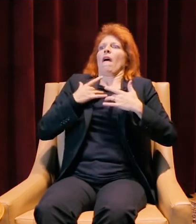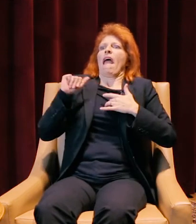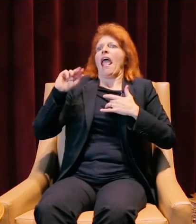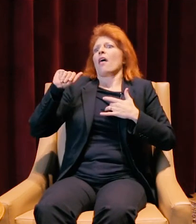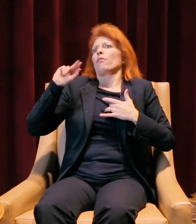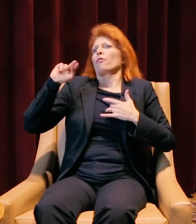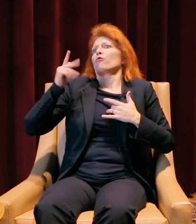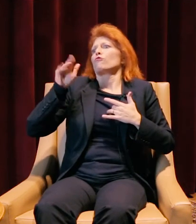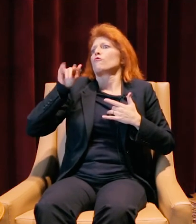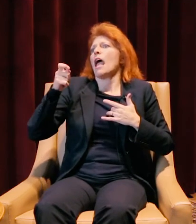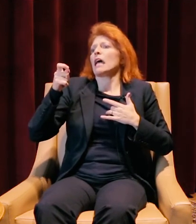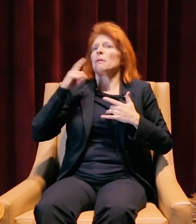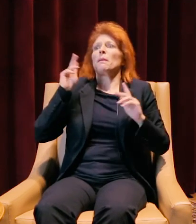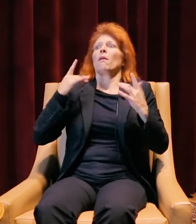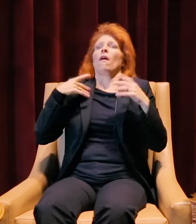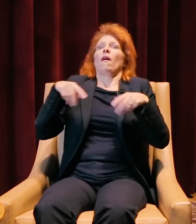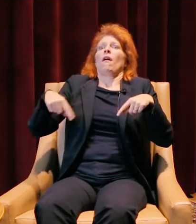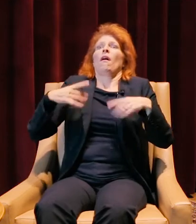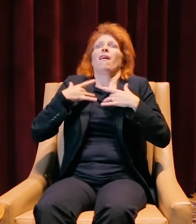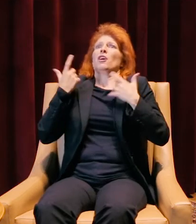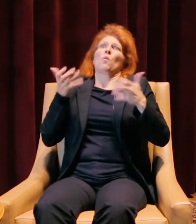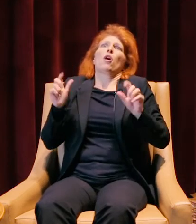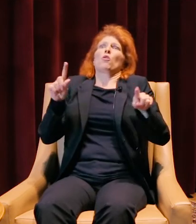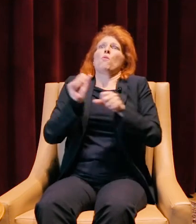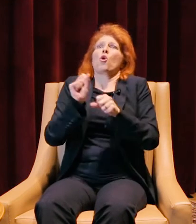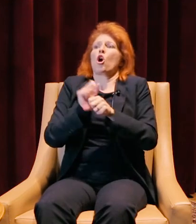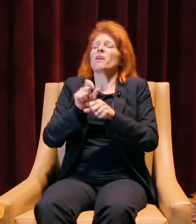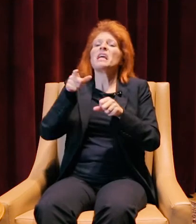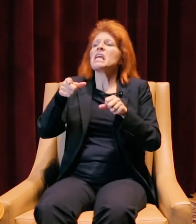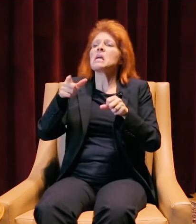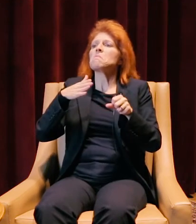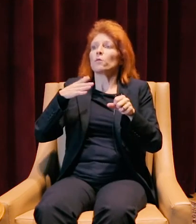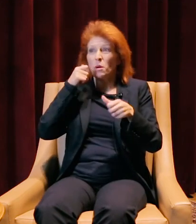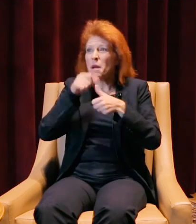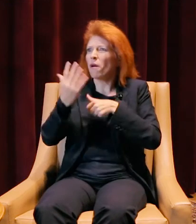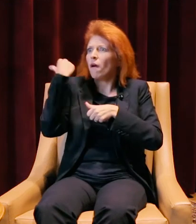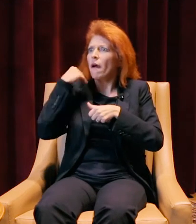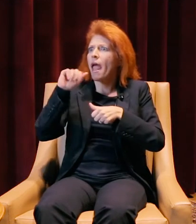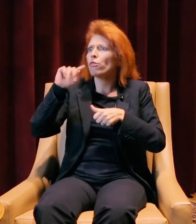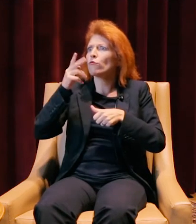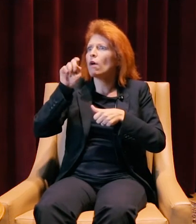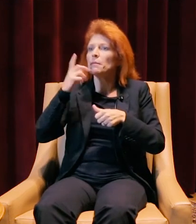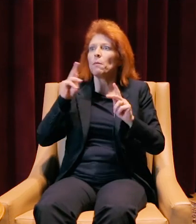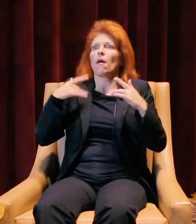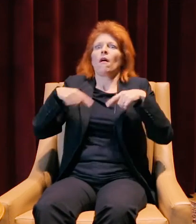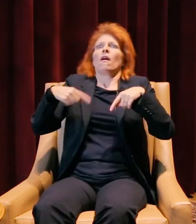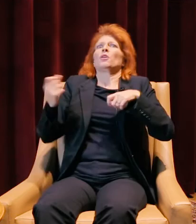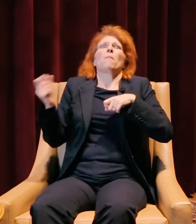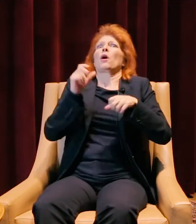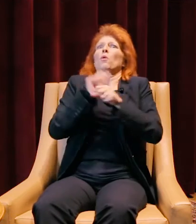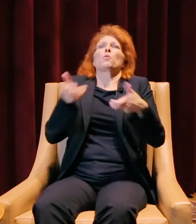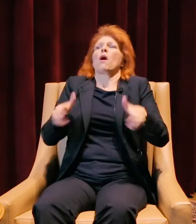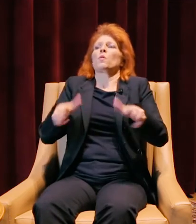Tony never hesitated, if you remember specifically how anthrax was a major threat after 9/11. And Tony was the